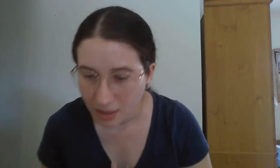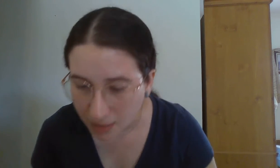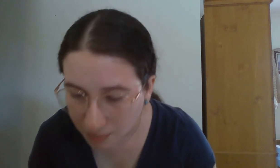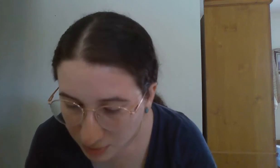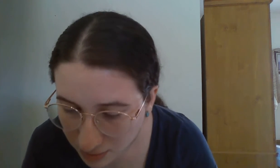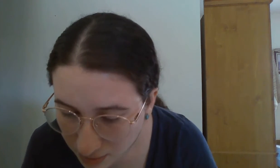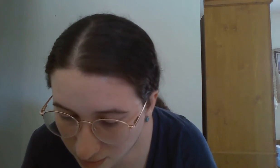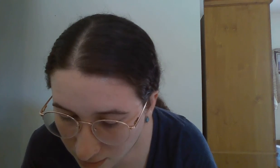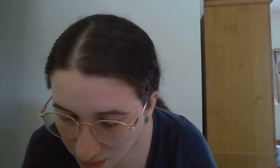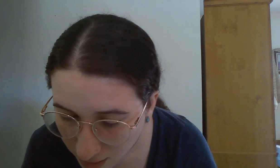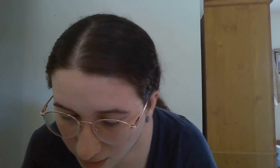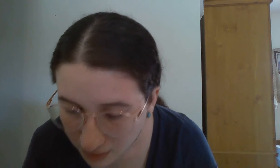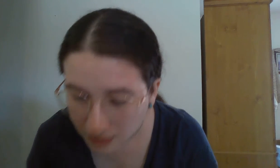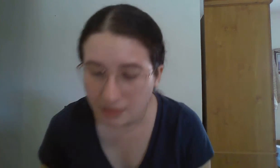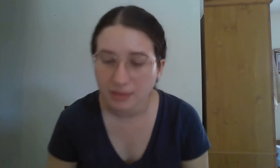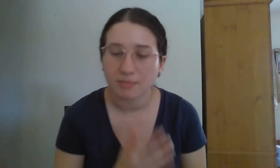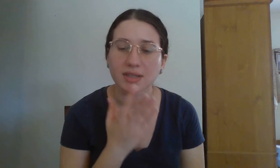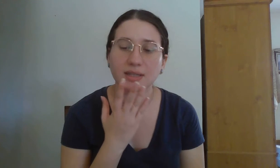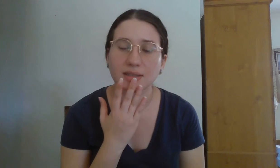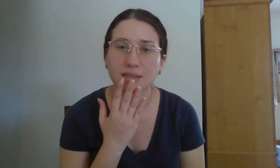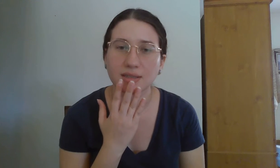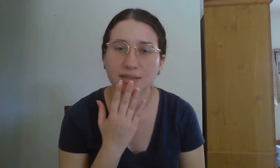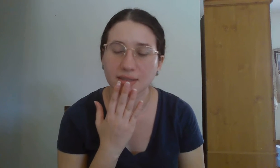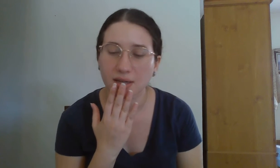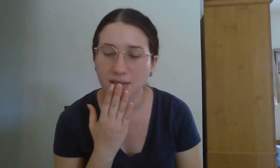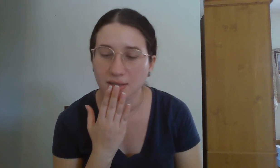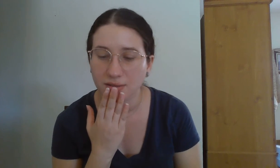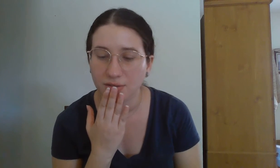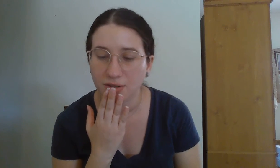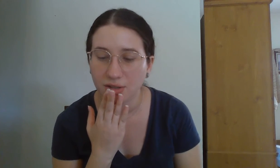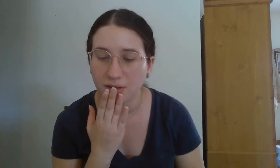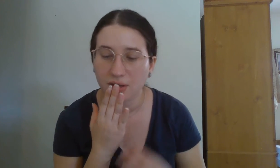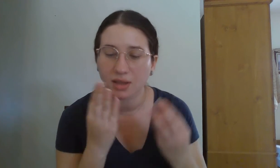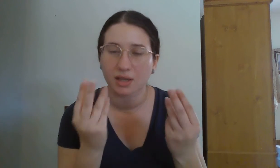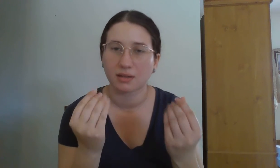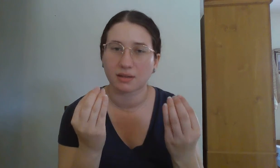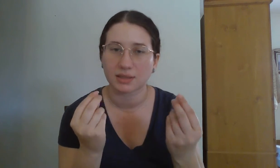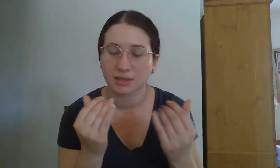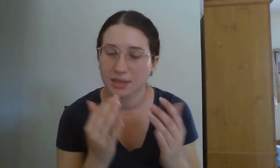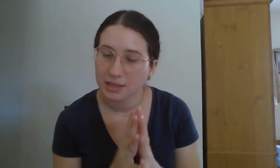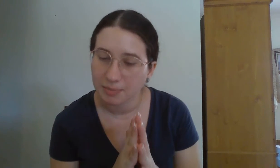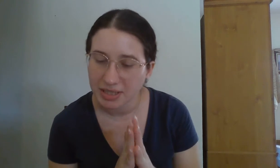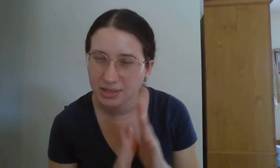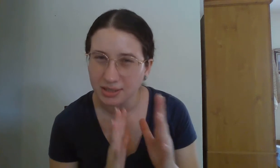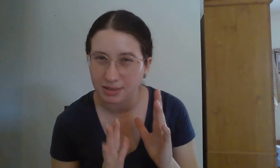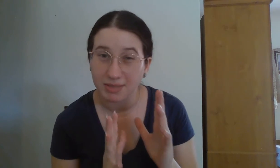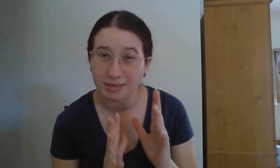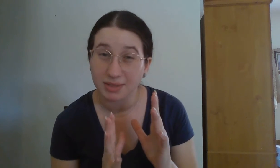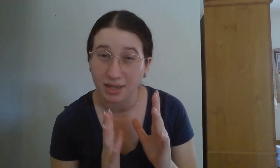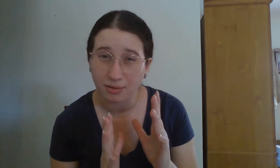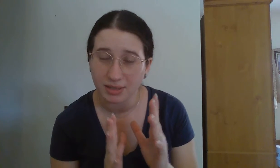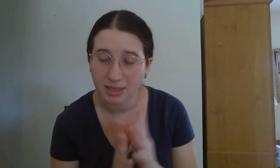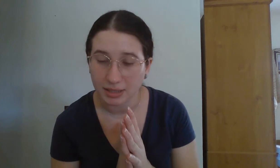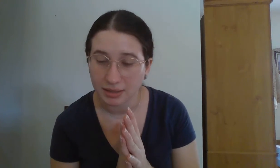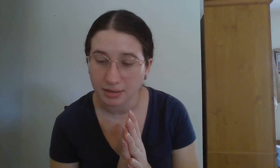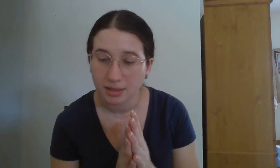The book, it seems like he does it on his chin and then he does it. The pictures are sometimes not always clear,